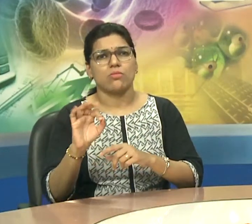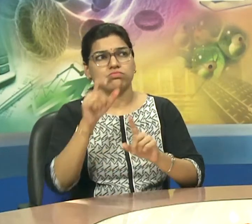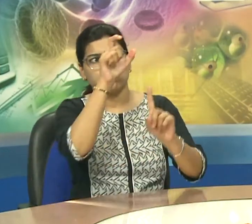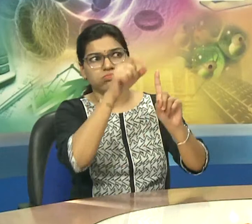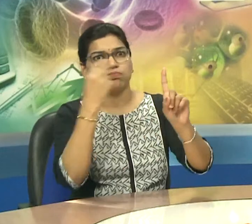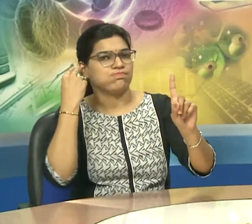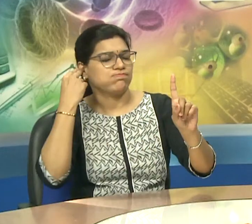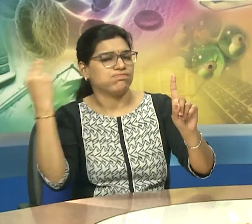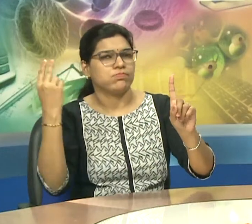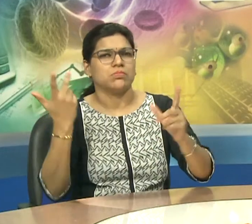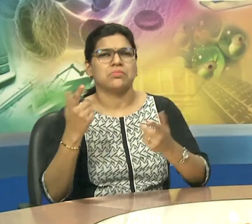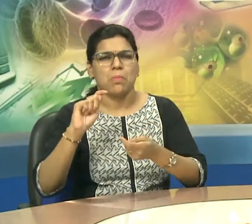Well known,